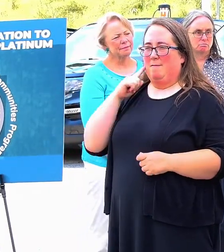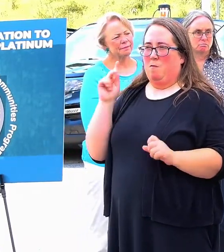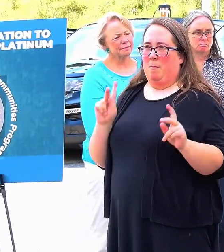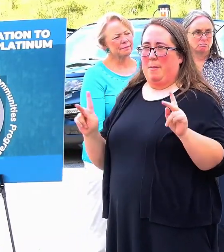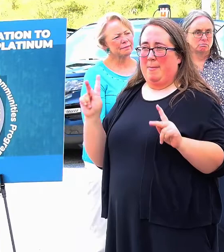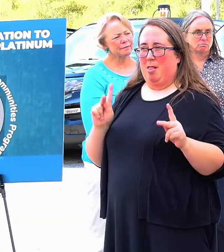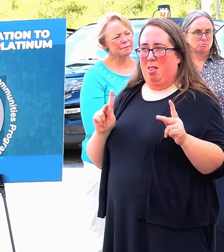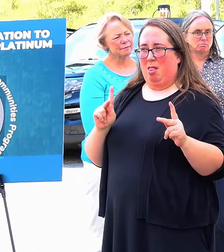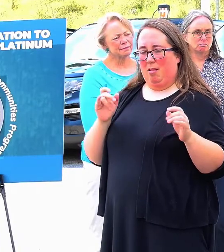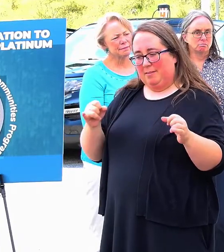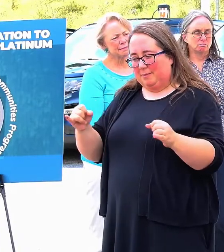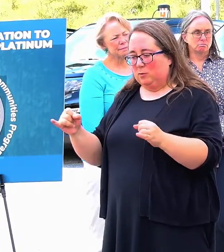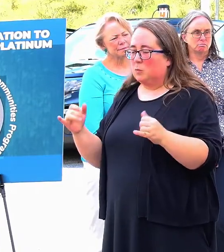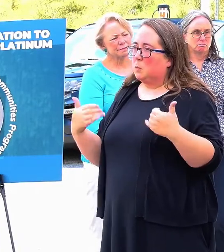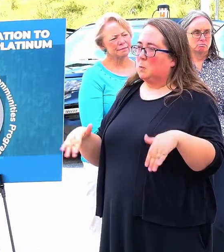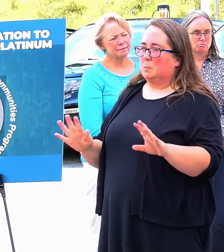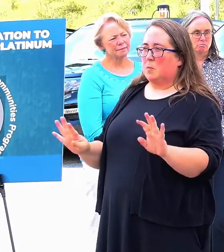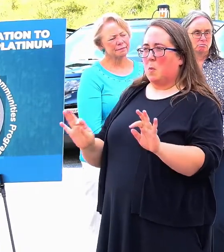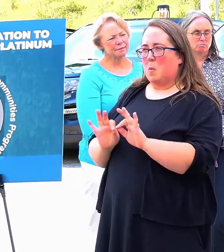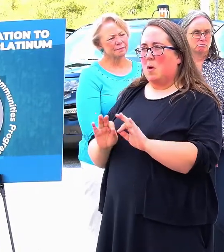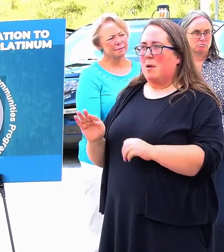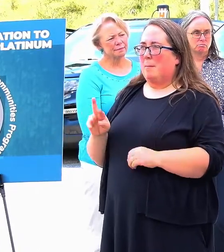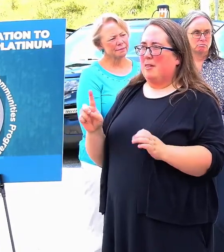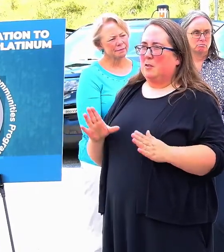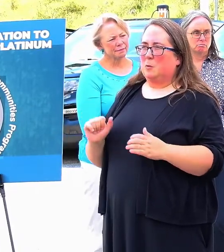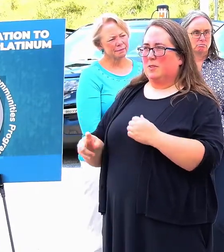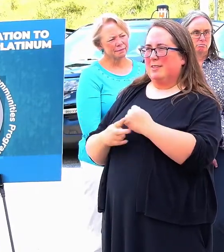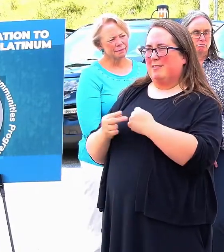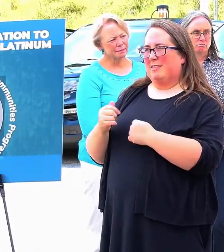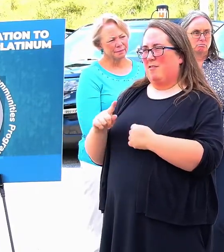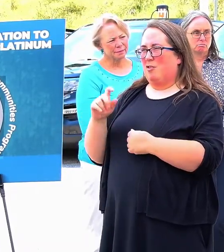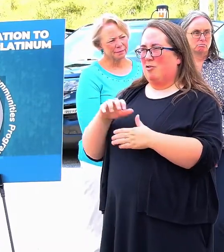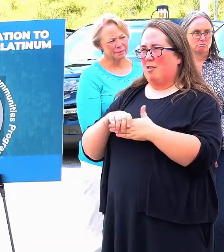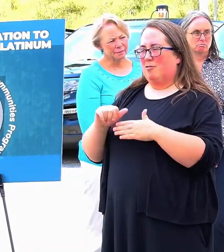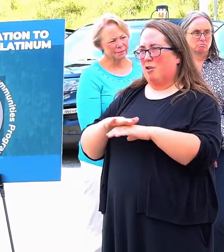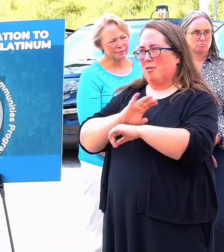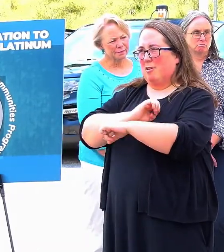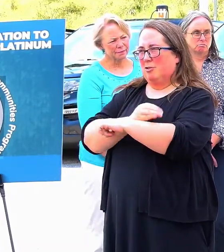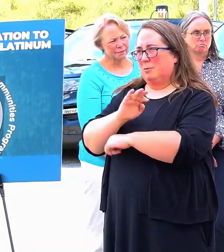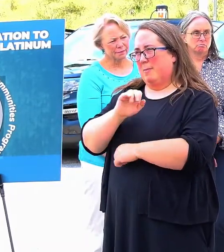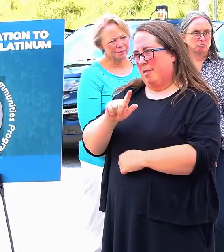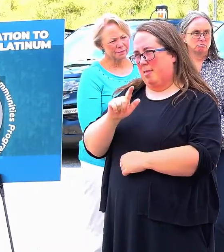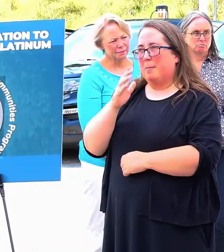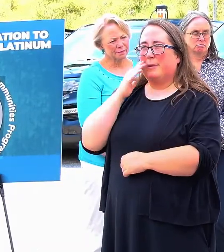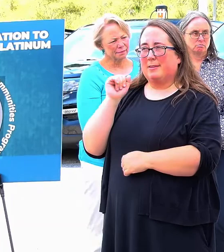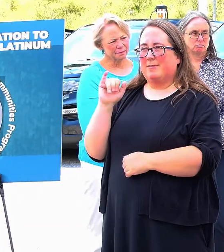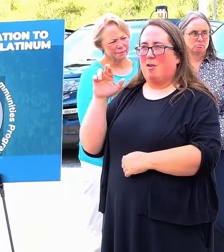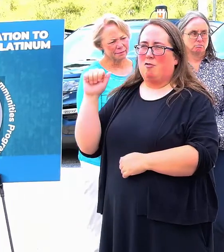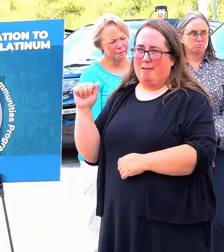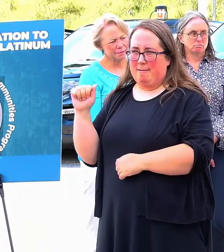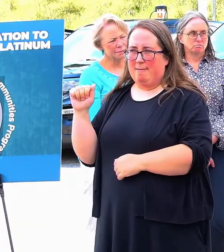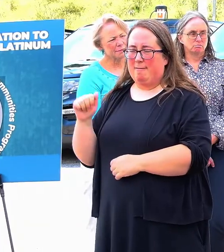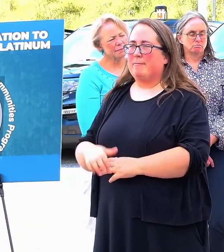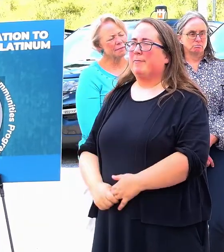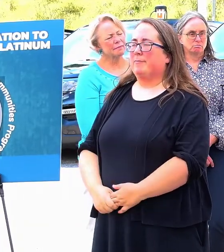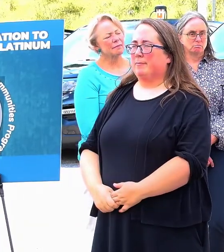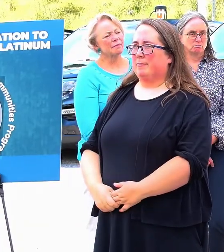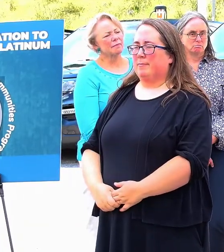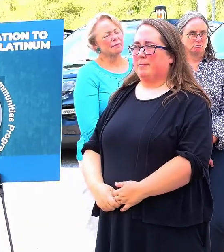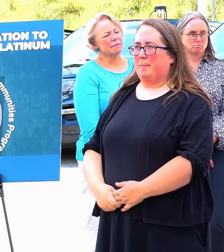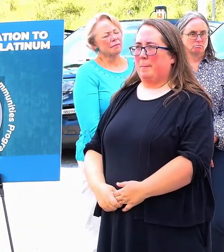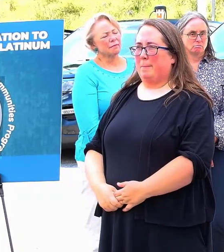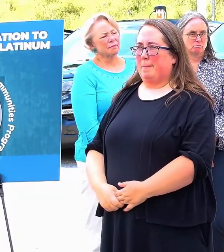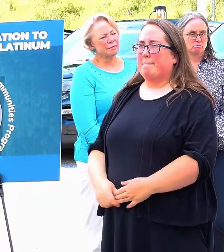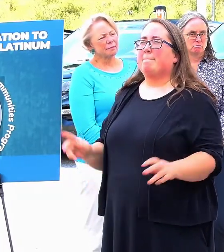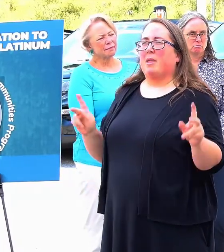is monumental. Marylanders will save a couple $100 on their energy bill as a result of the IRA bill. Individuals